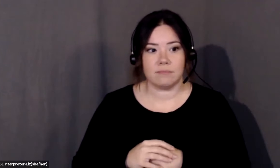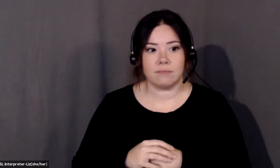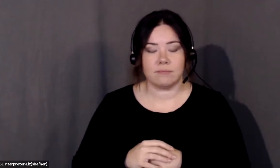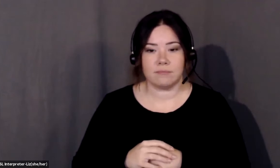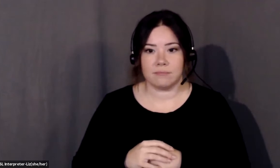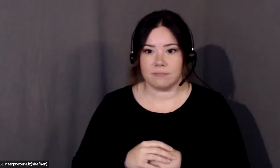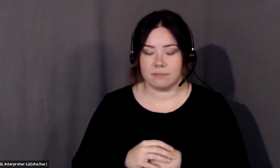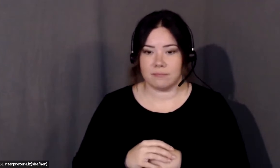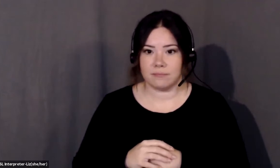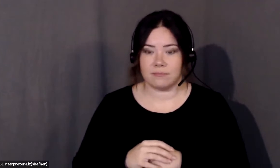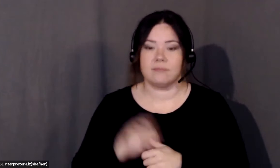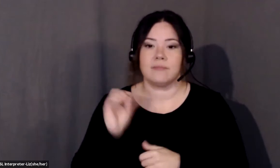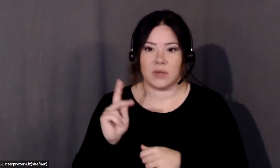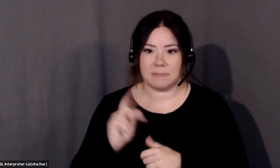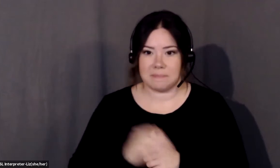All right.